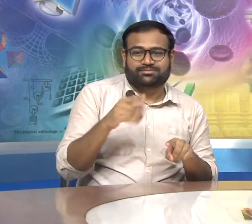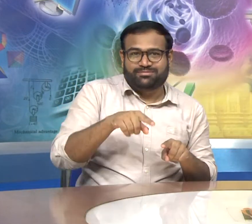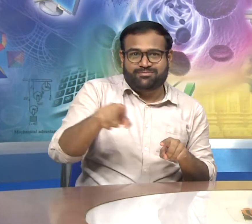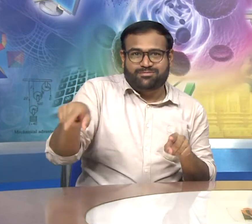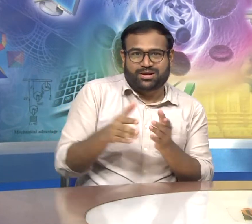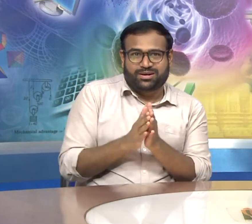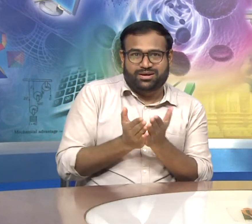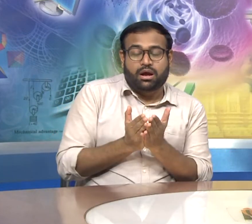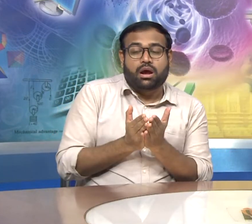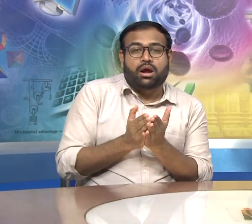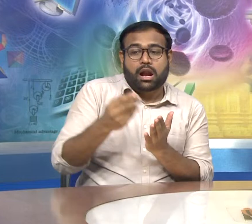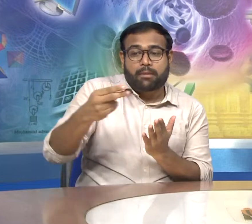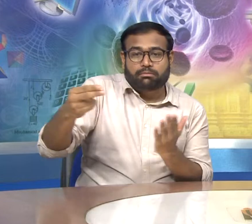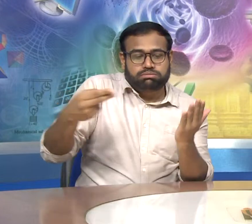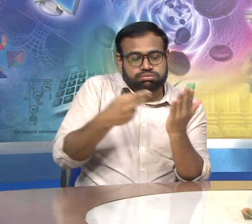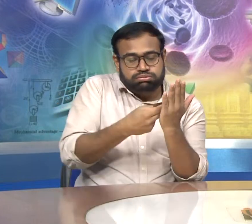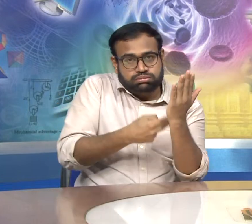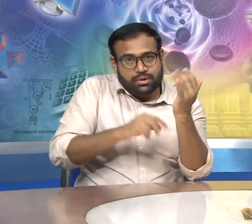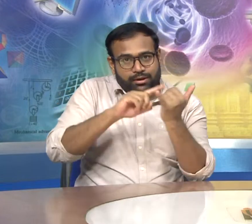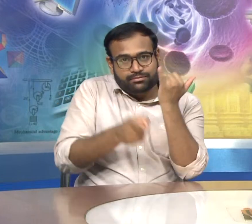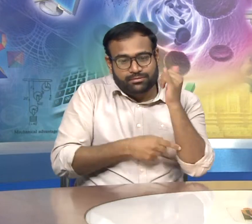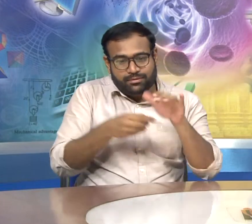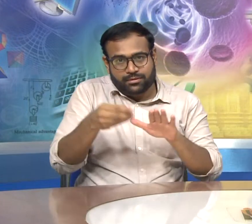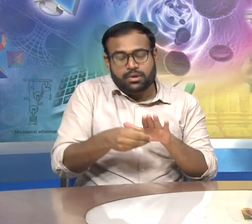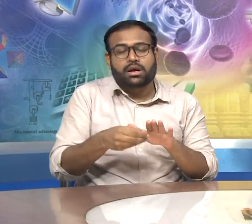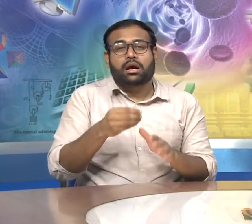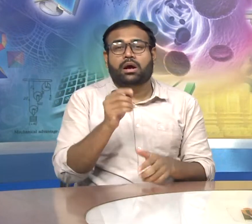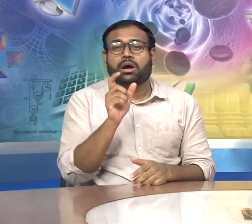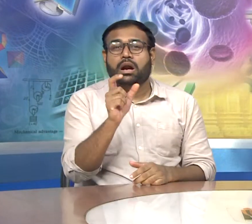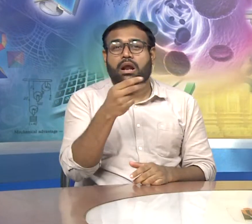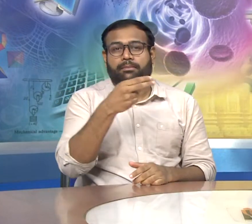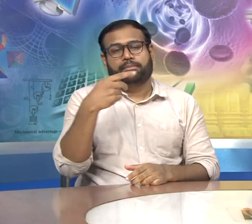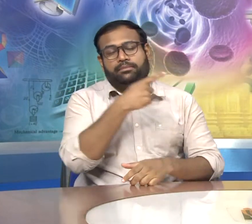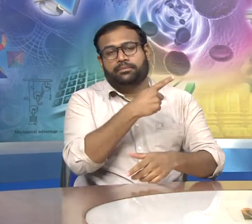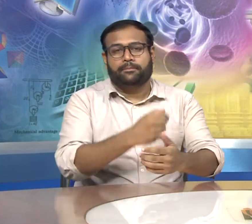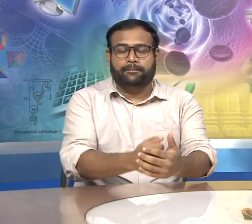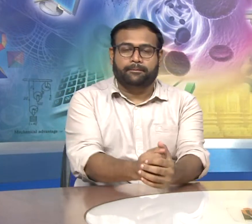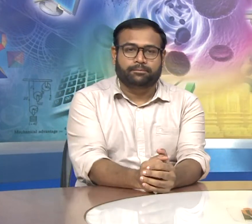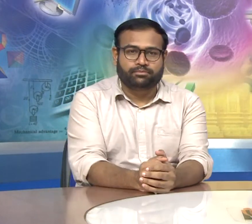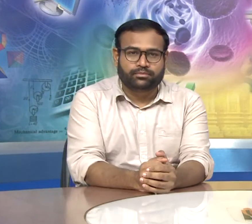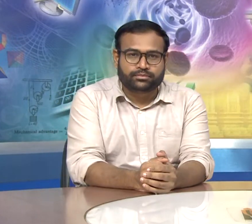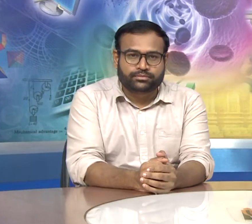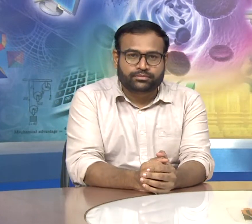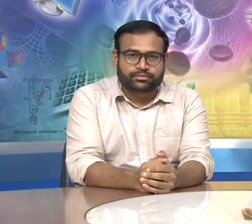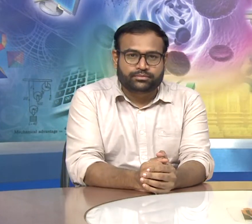book. So a list of your resources we call bibliography.